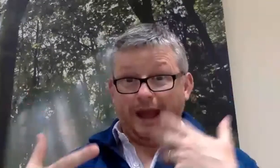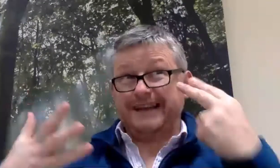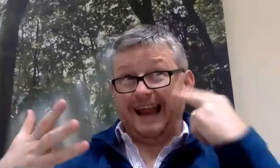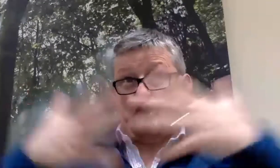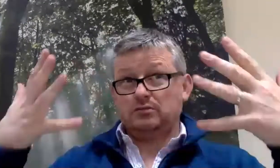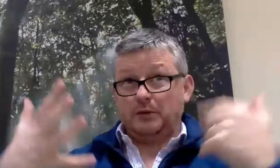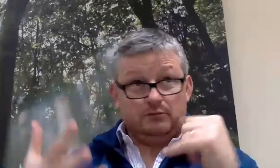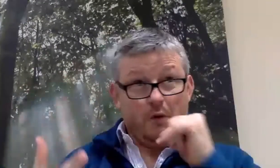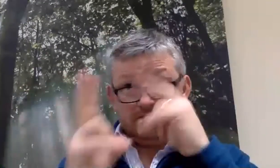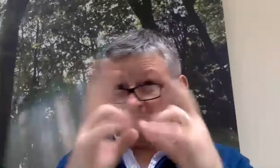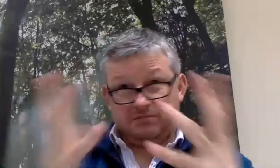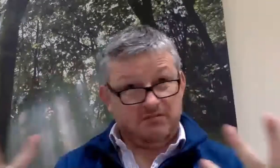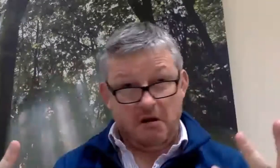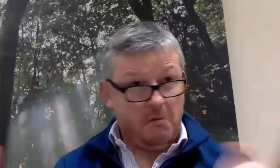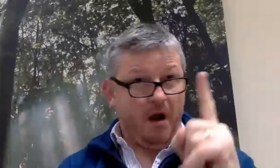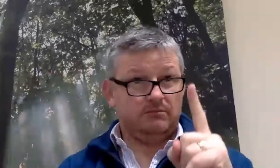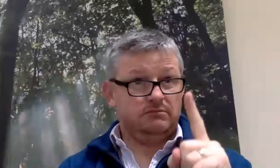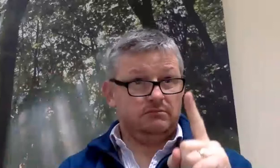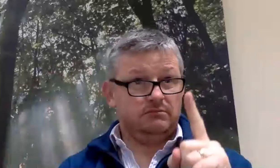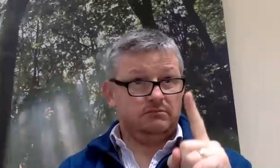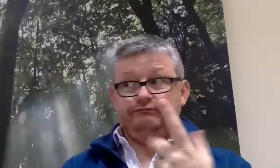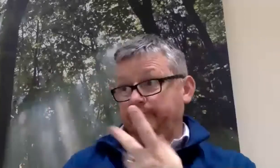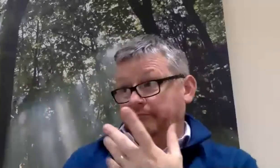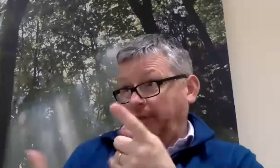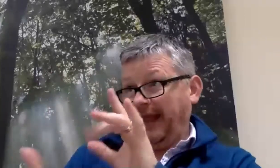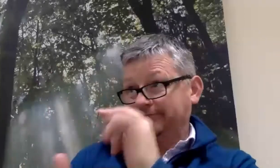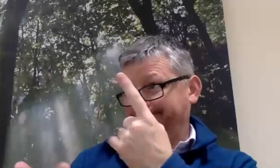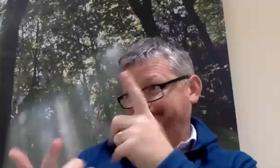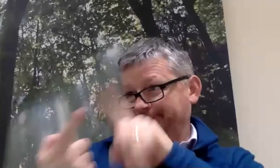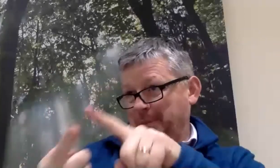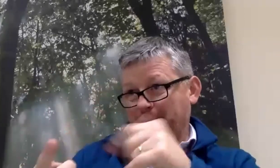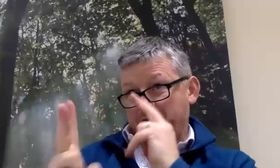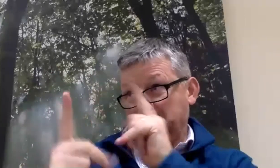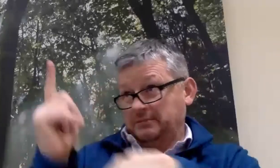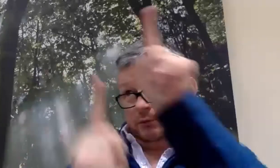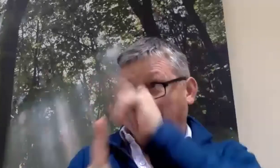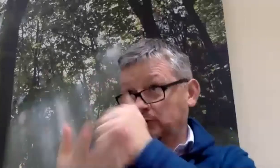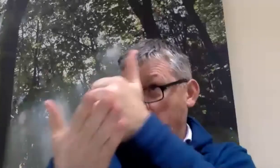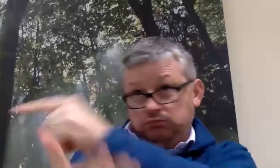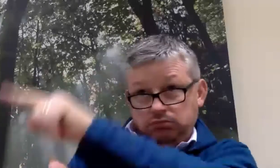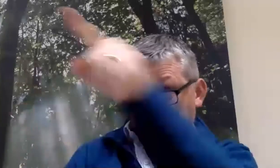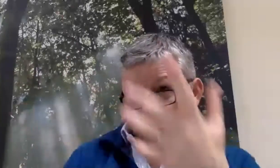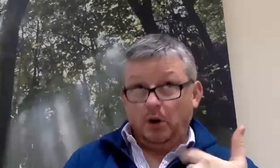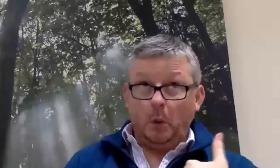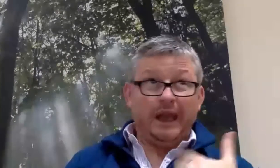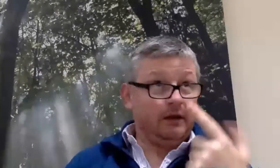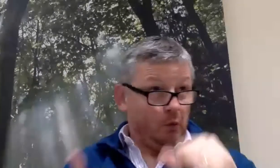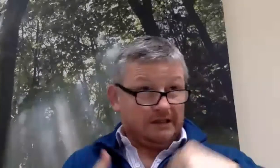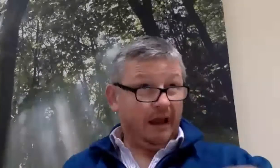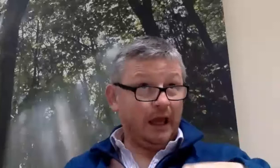I mean, I do appreciate your point, which is about that there isn't enough access to interpreting, because there just aren't enough interpreters out